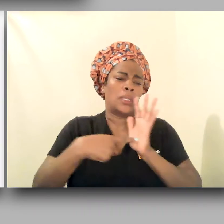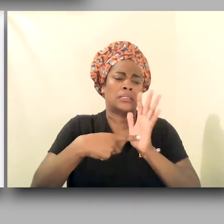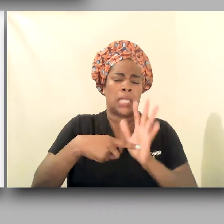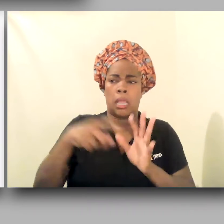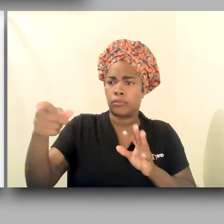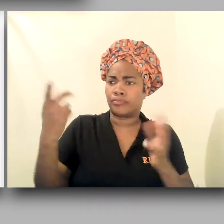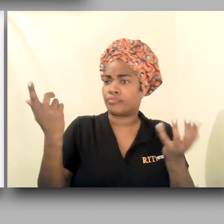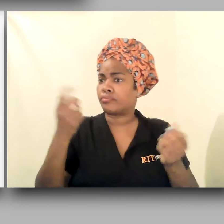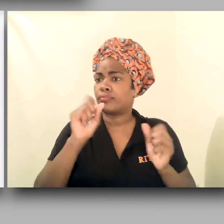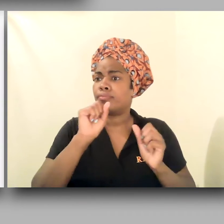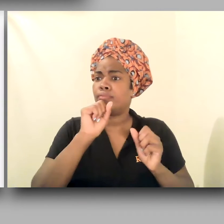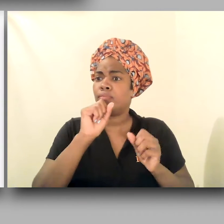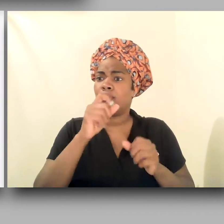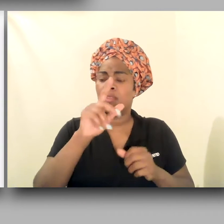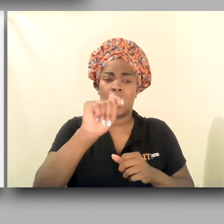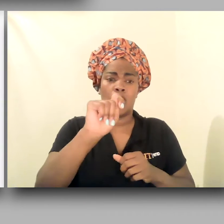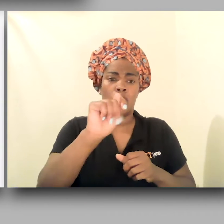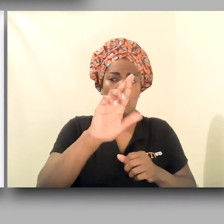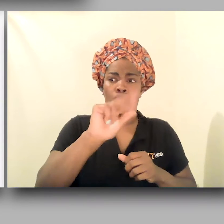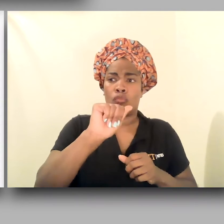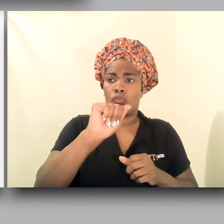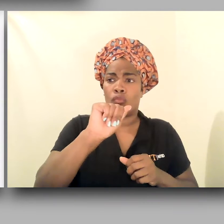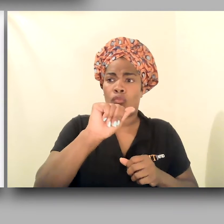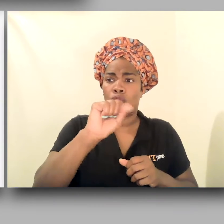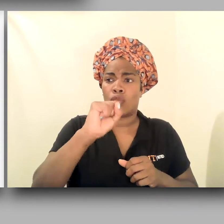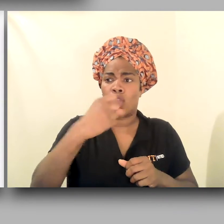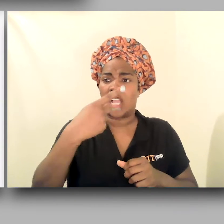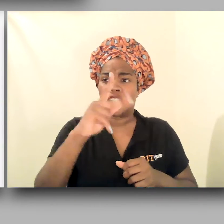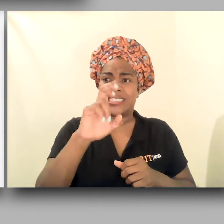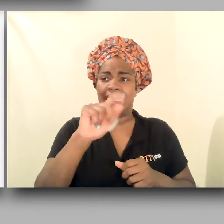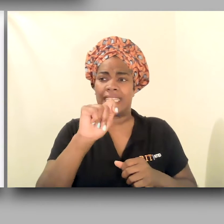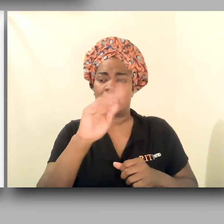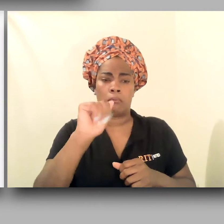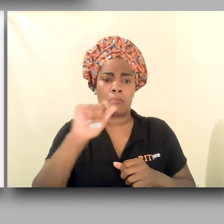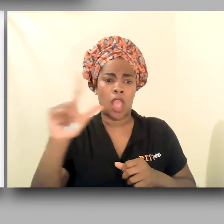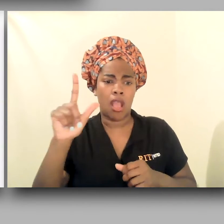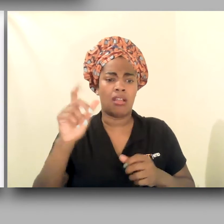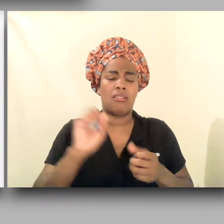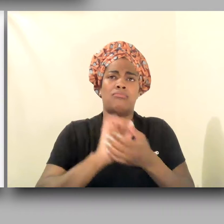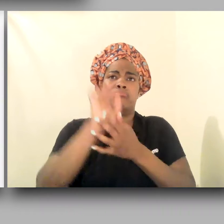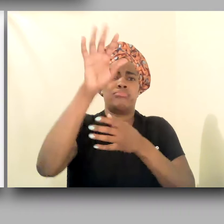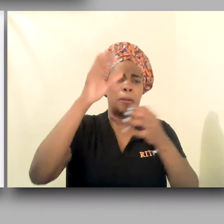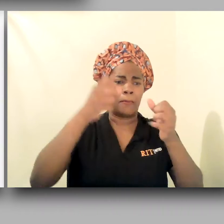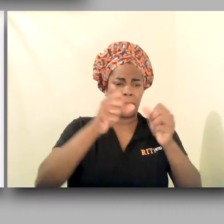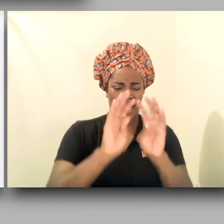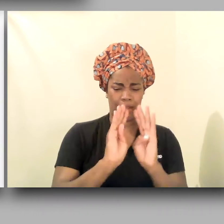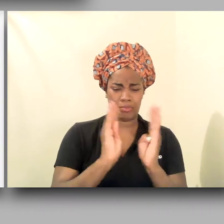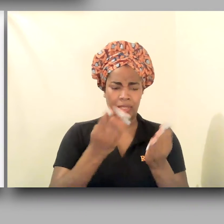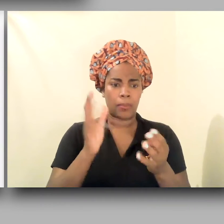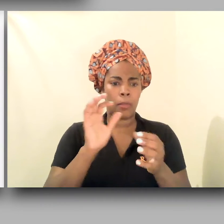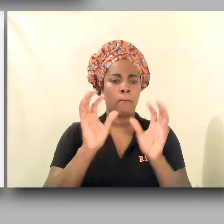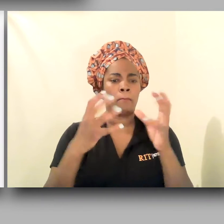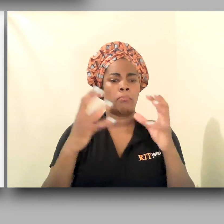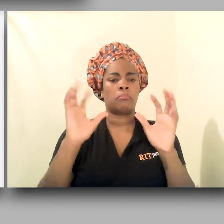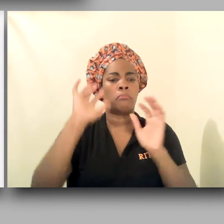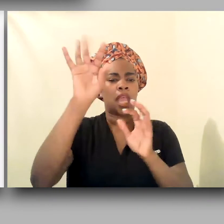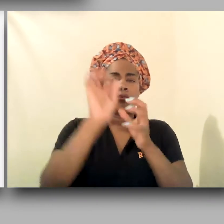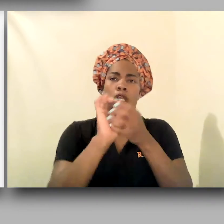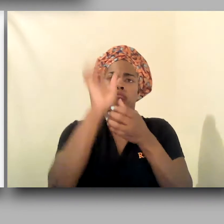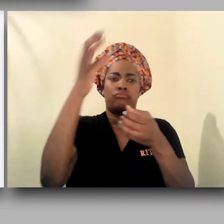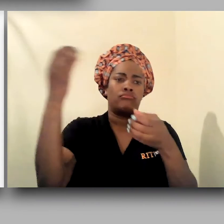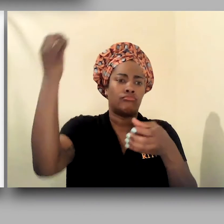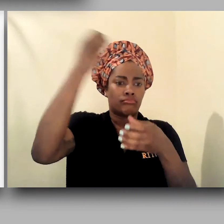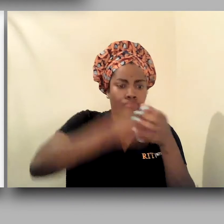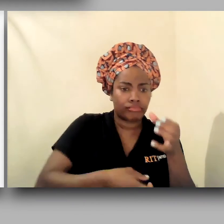like a trumpet or a trash can basketball. There's one